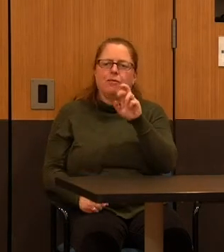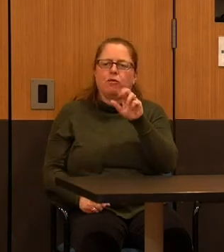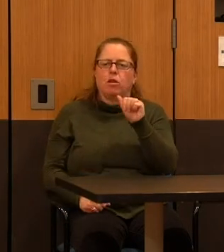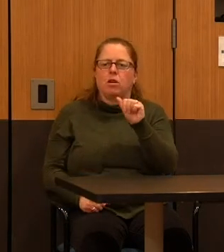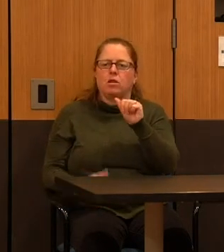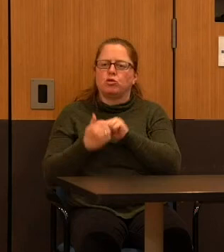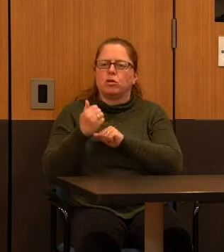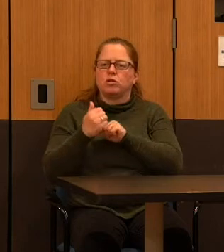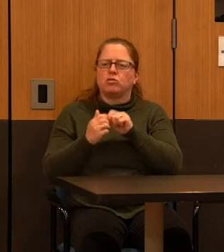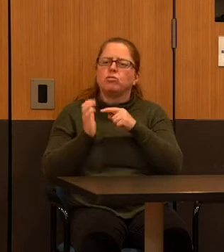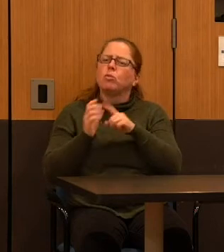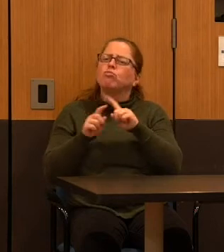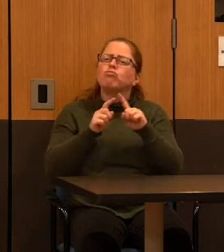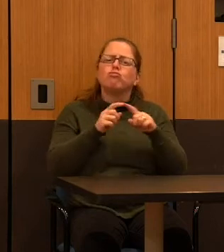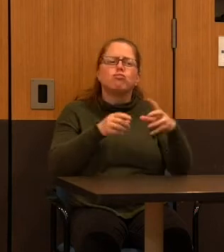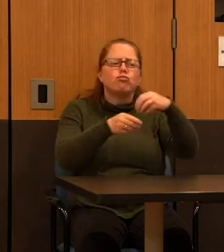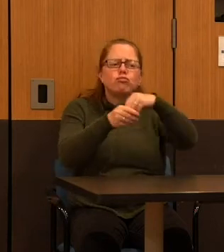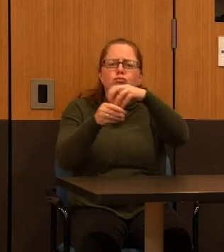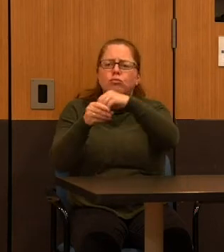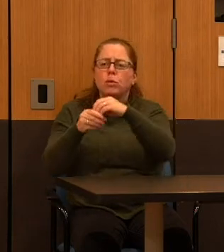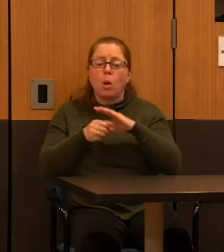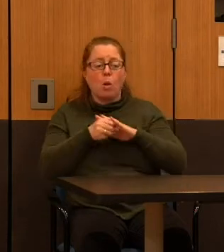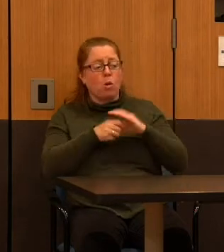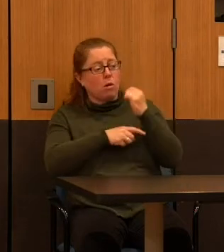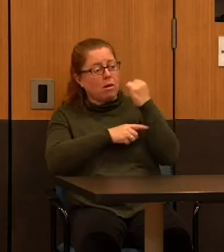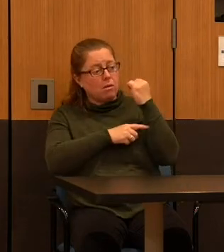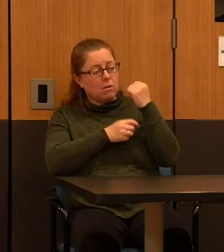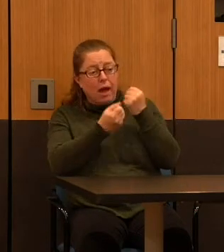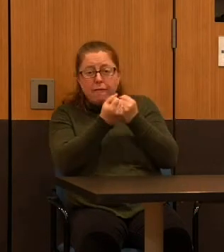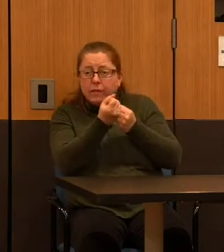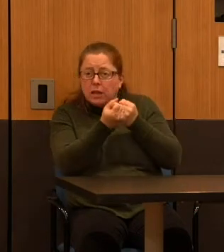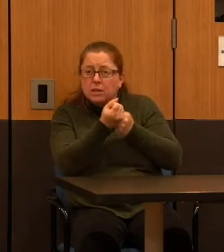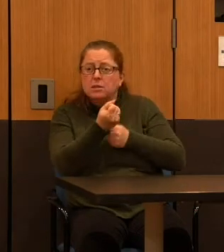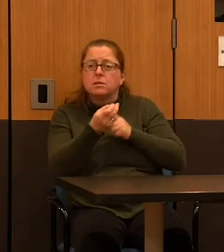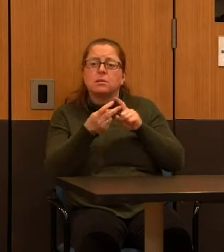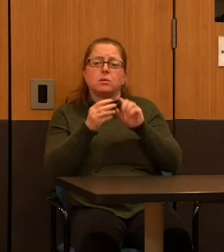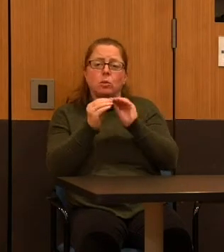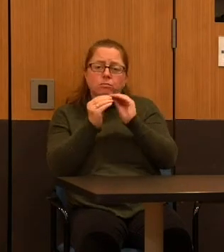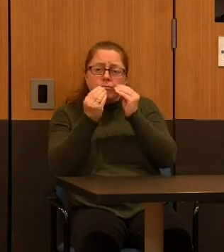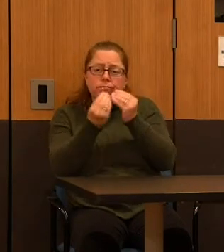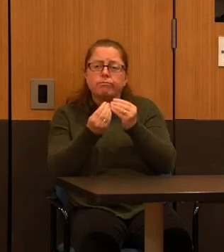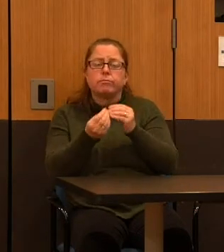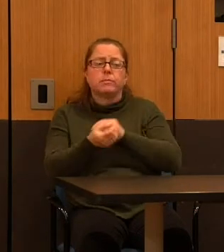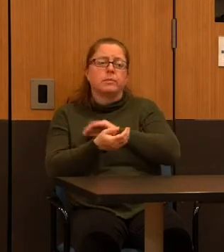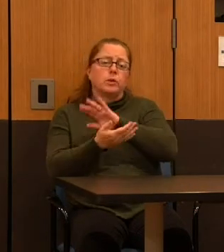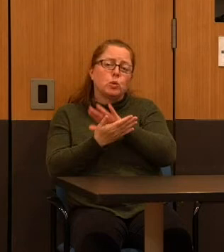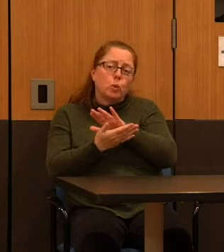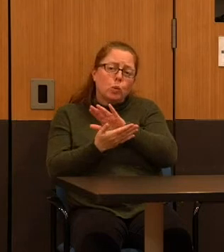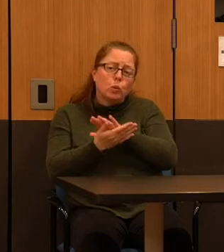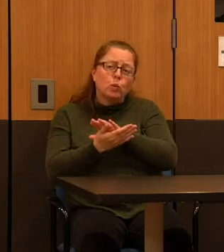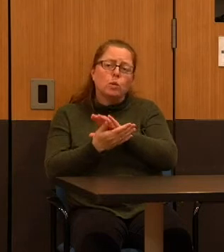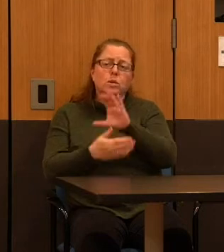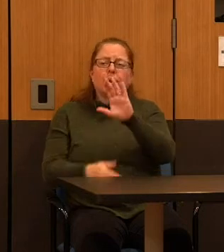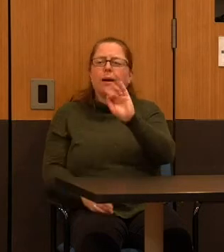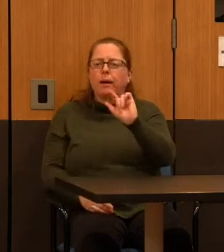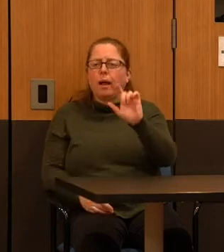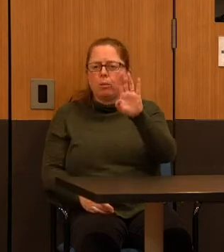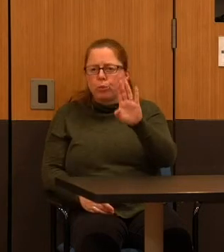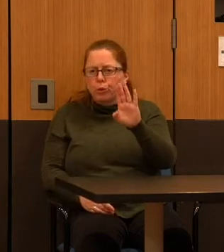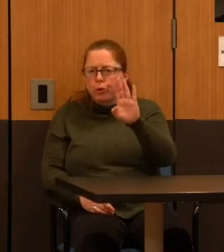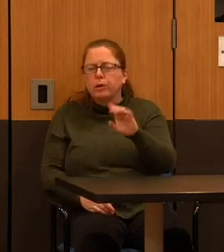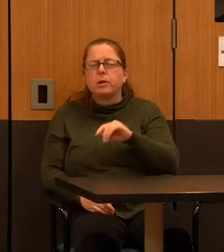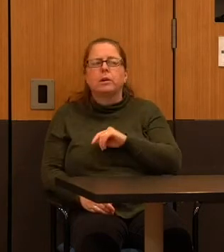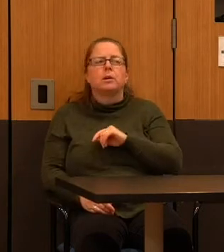of involvement of local advocates, organizations, schools, the University of California itself being a